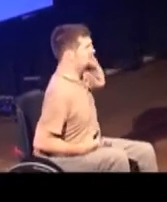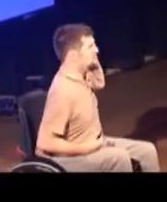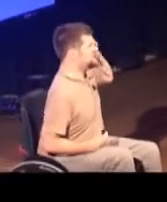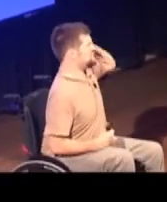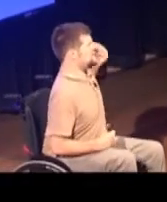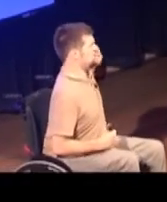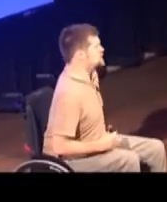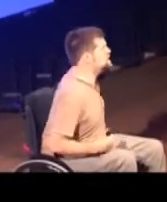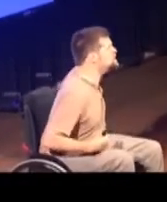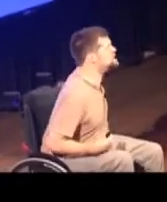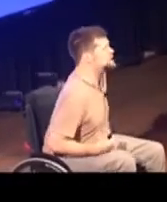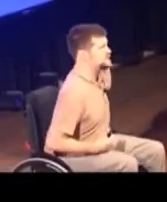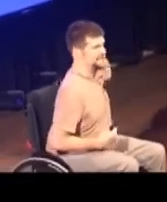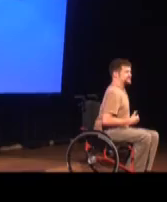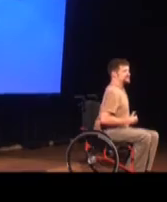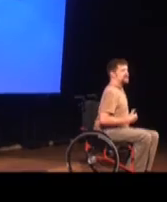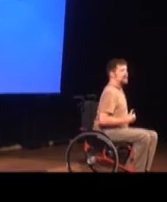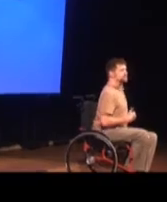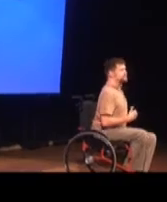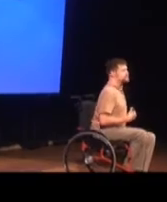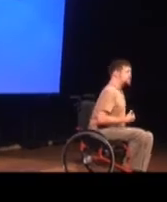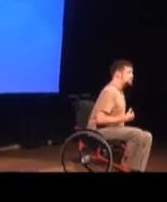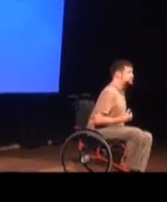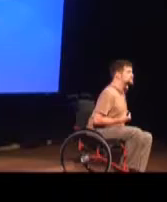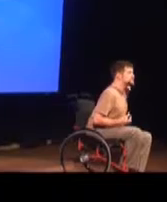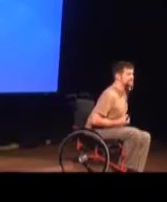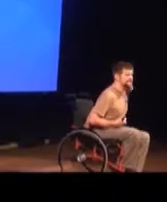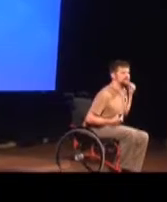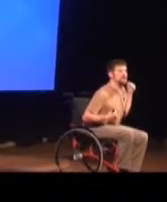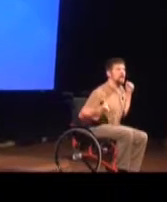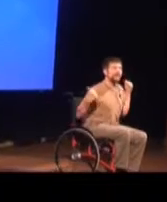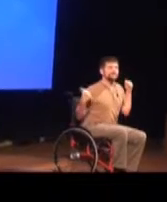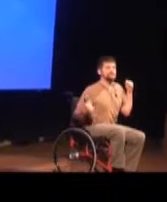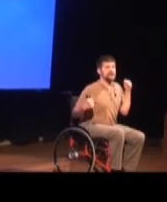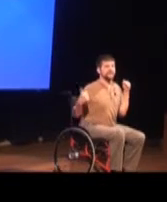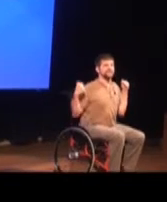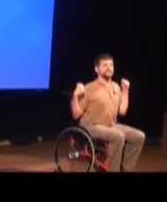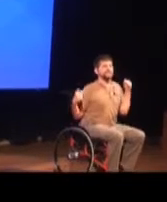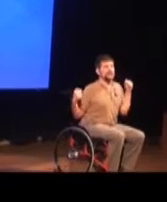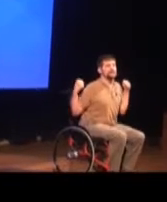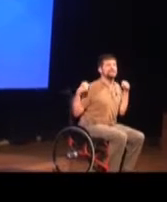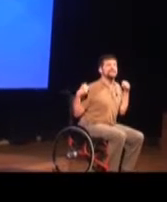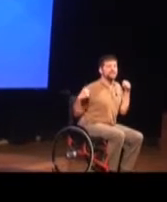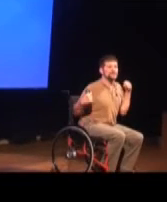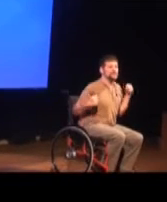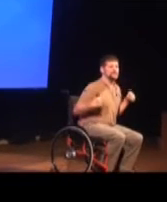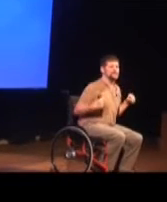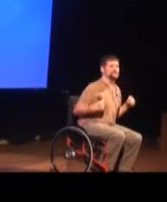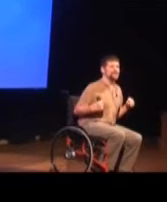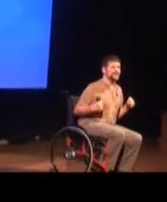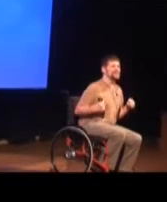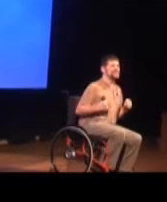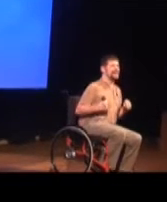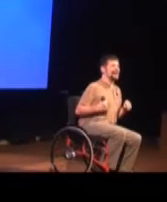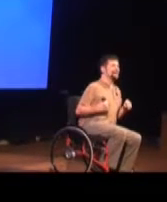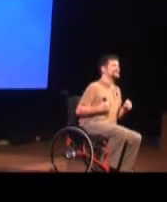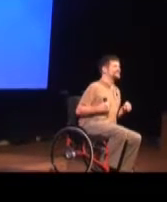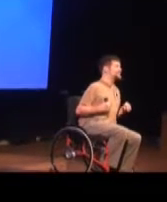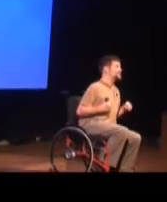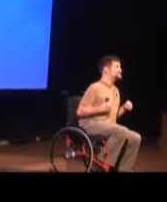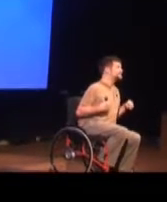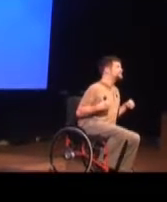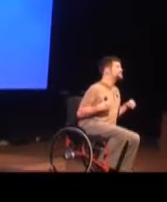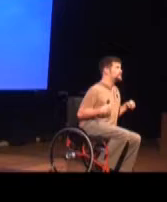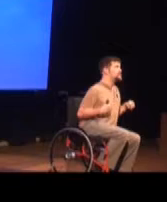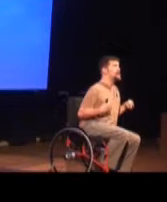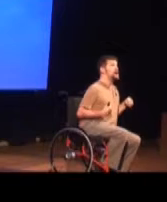would be the most ludicrous, preposterous, fake charity cause that I